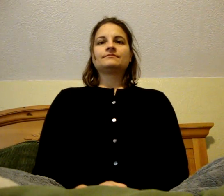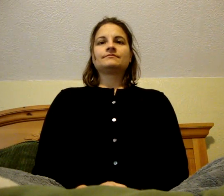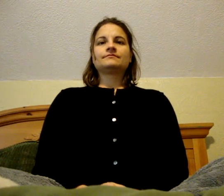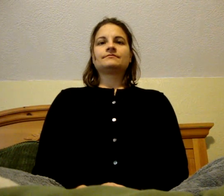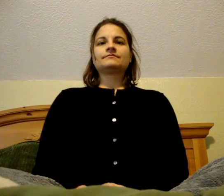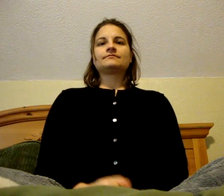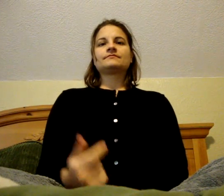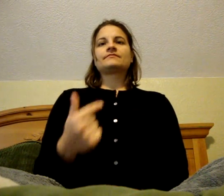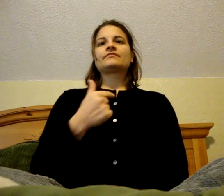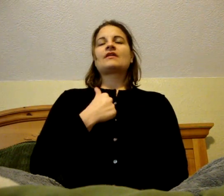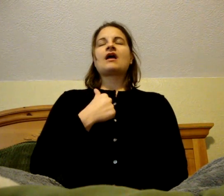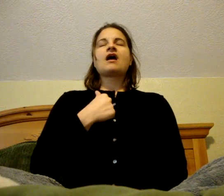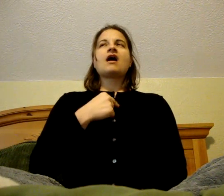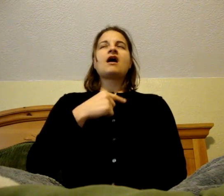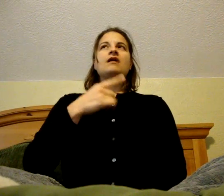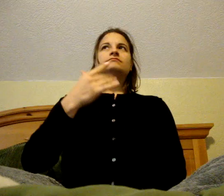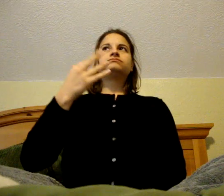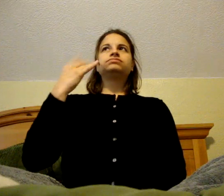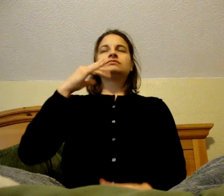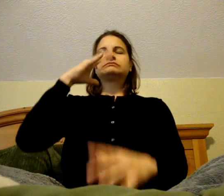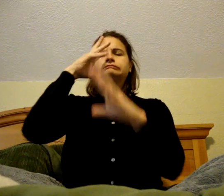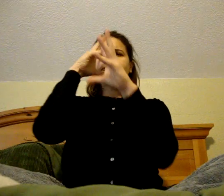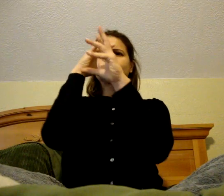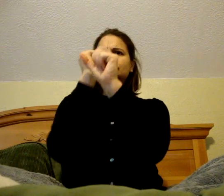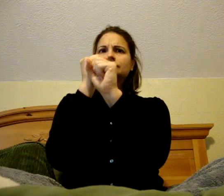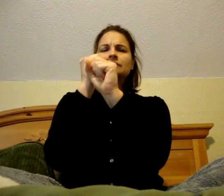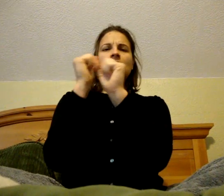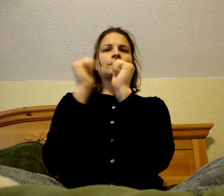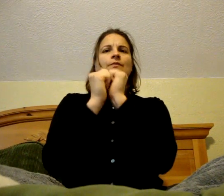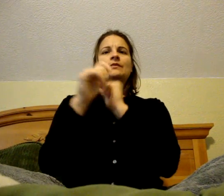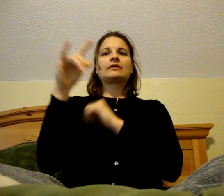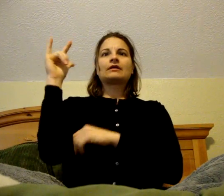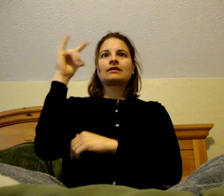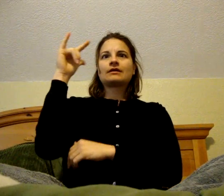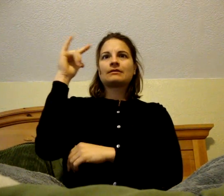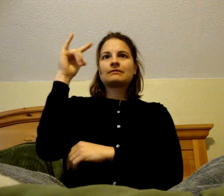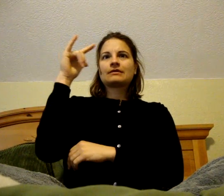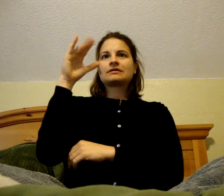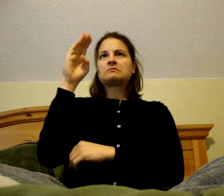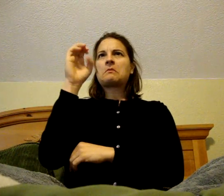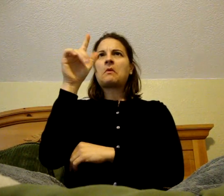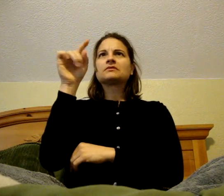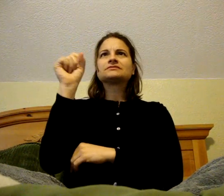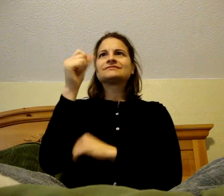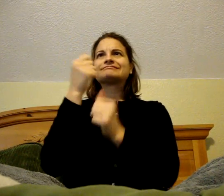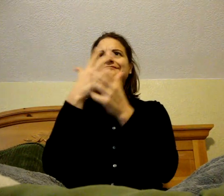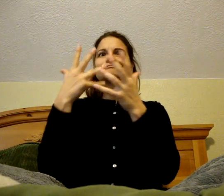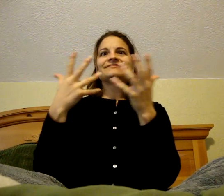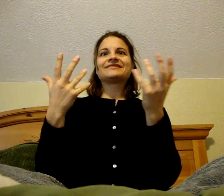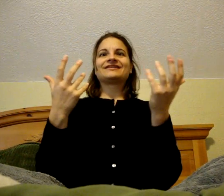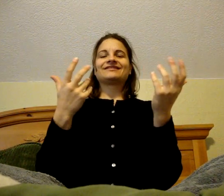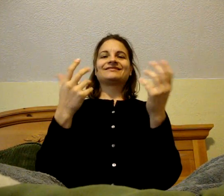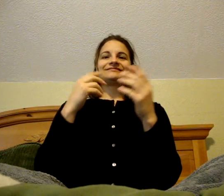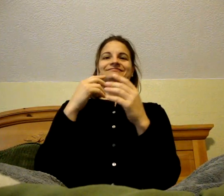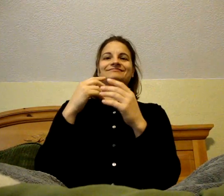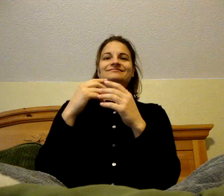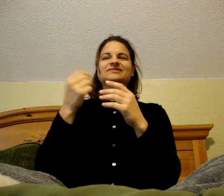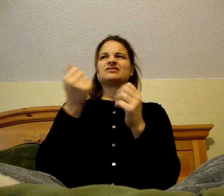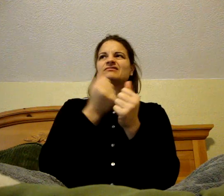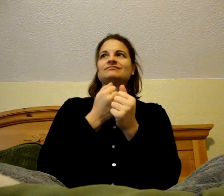was fascinated by balsa wood airplanes ever since I was a kid, just throwing them around whenever I could. I always wondered how everything